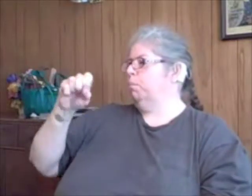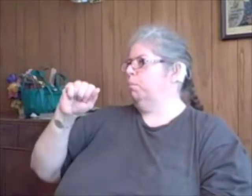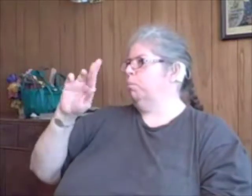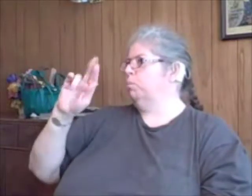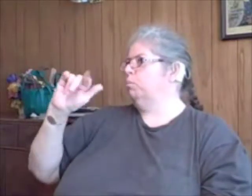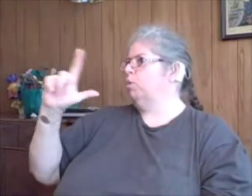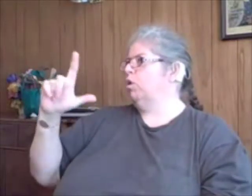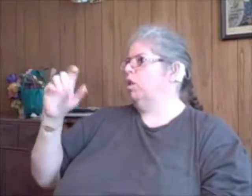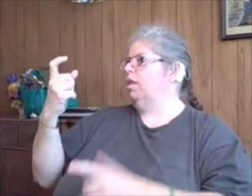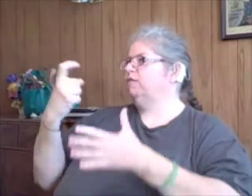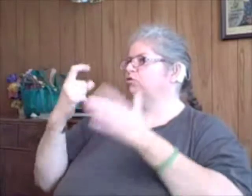great price.